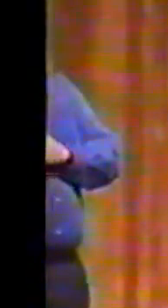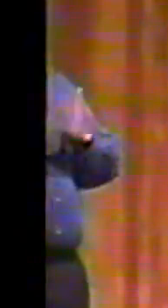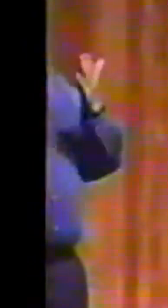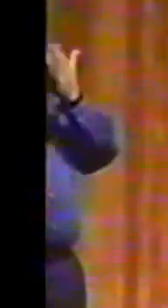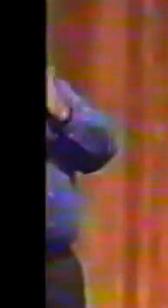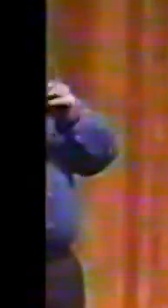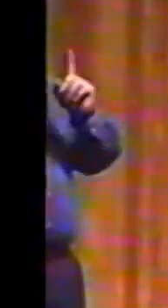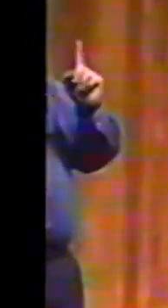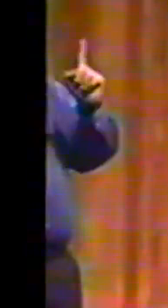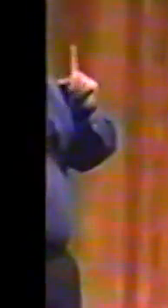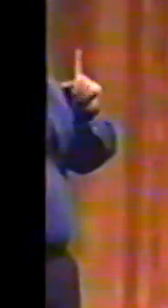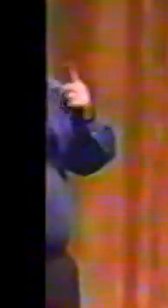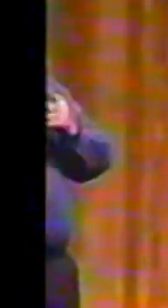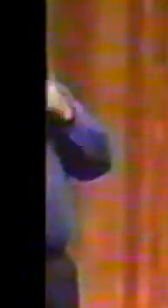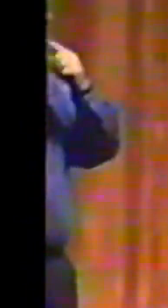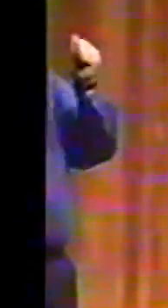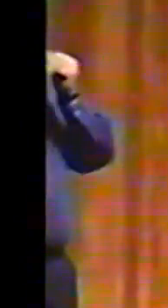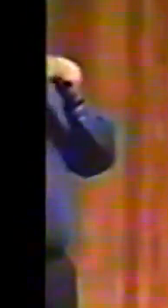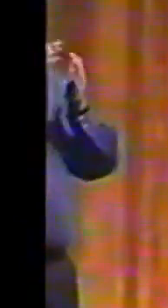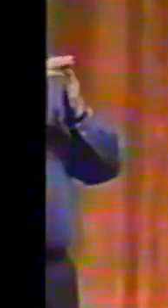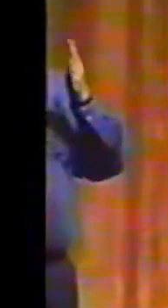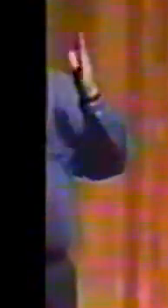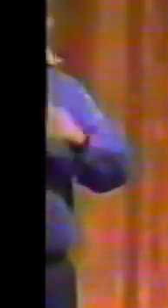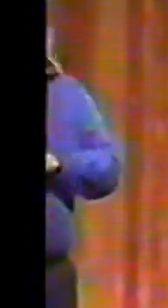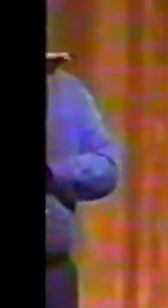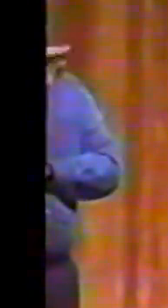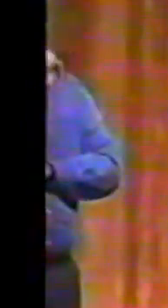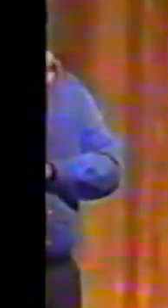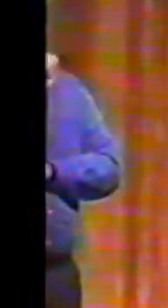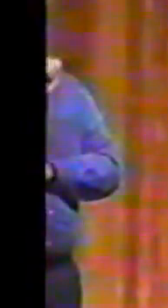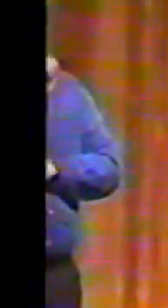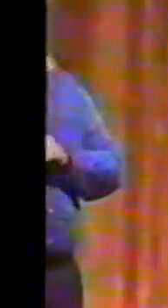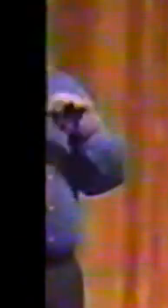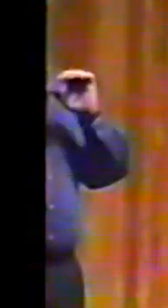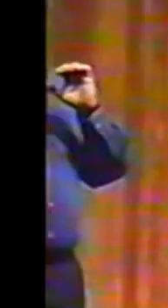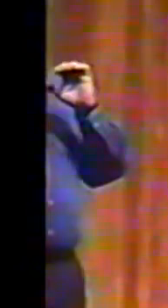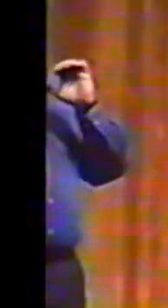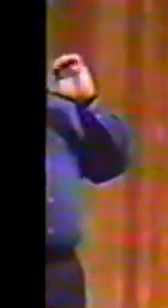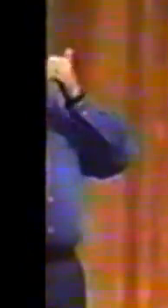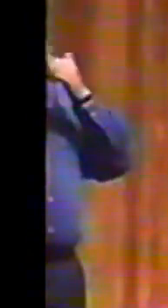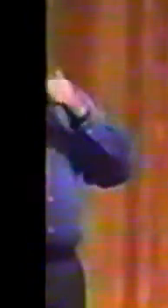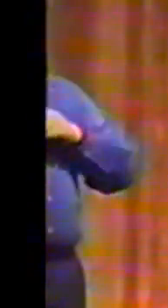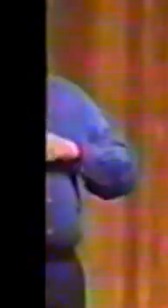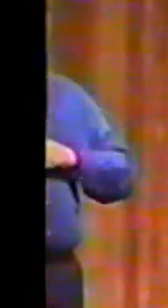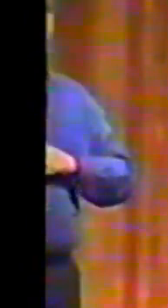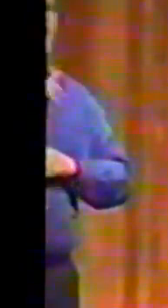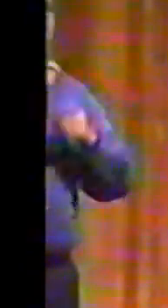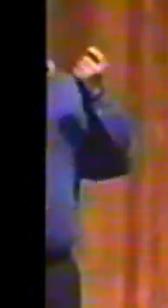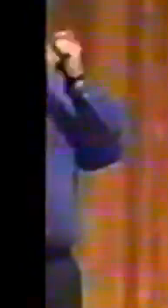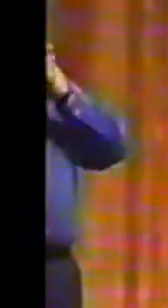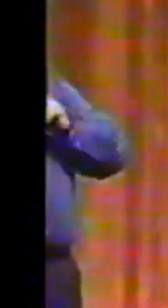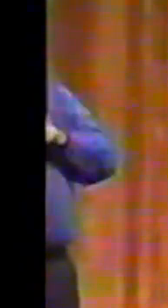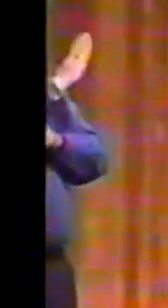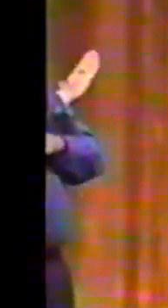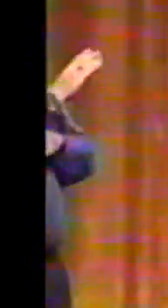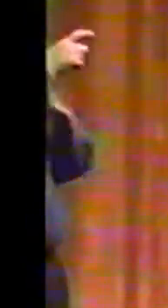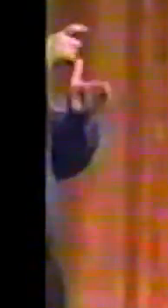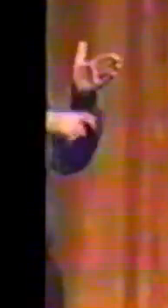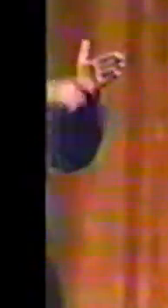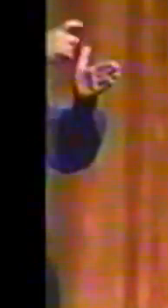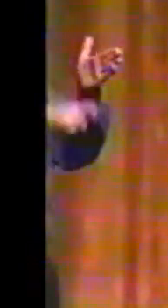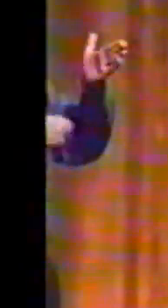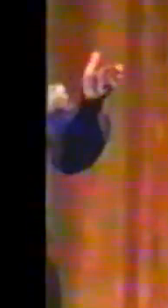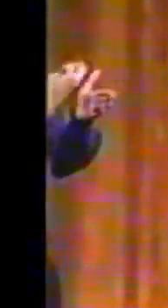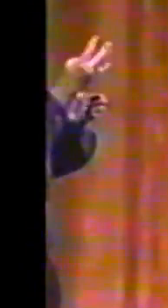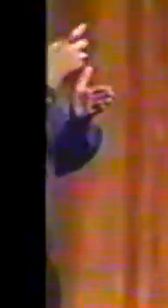kind of questioned. How do you think that would have changed your series, or would have raised new questions for the series? You know, that's a